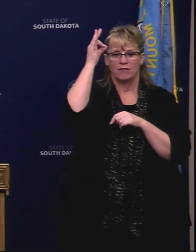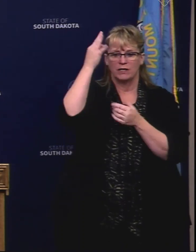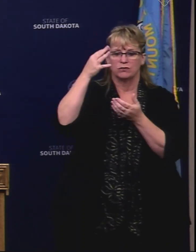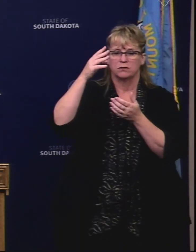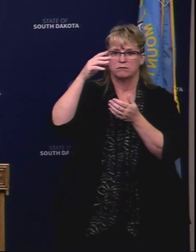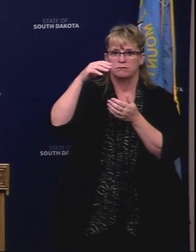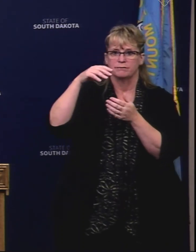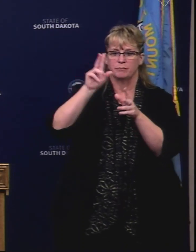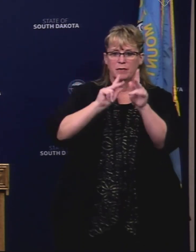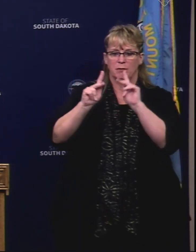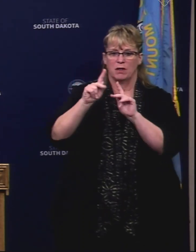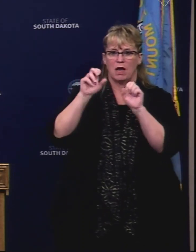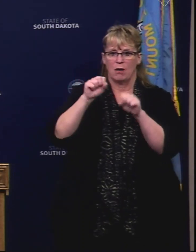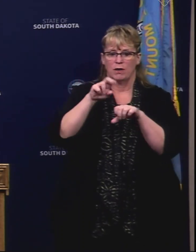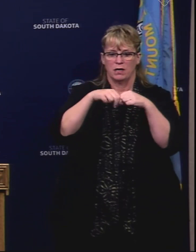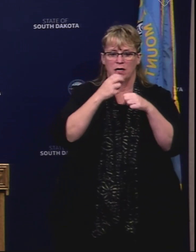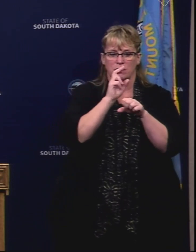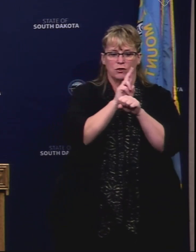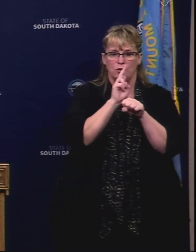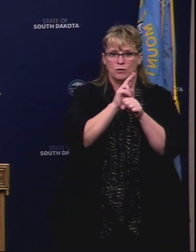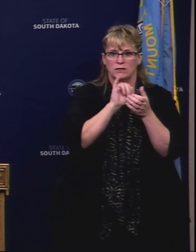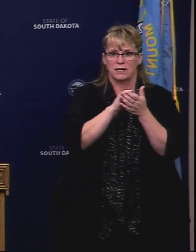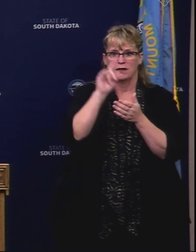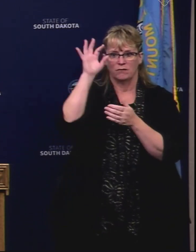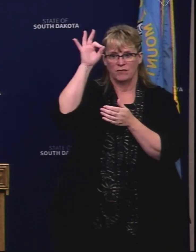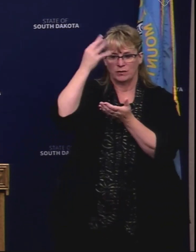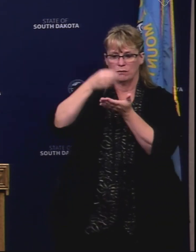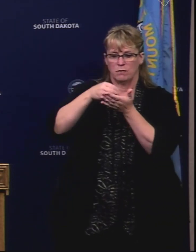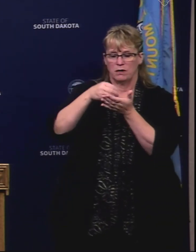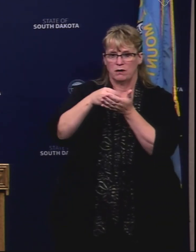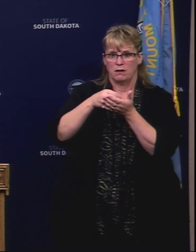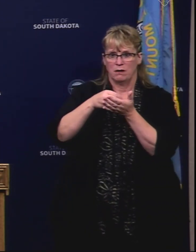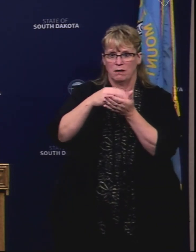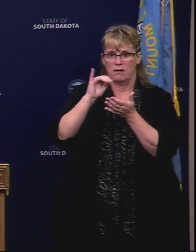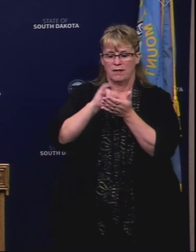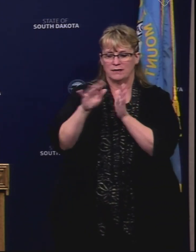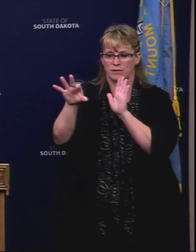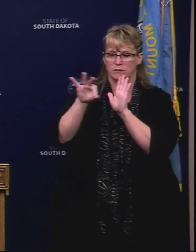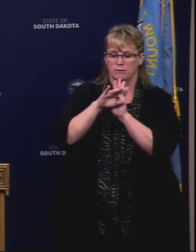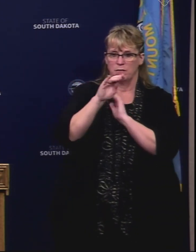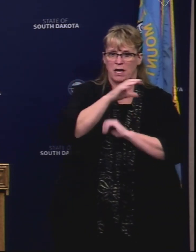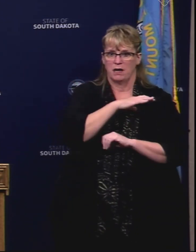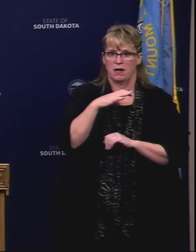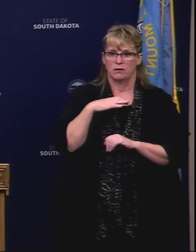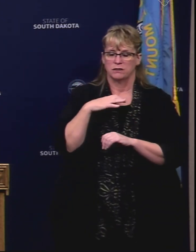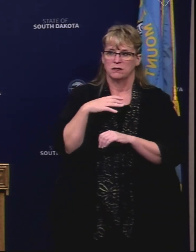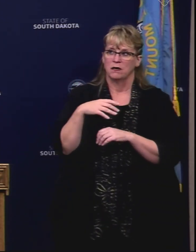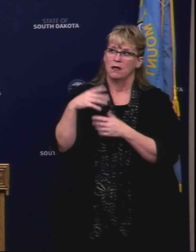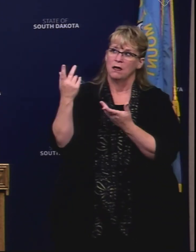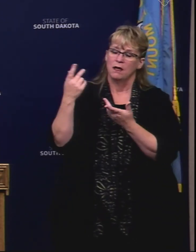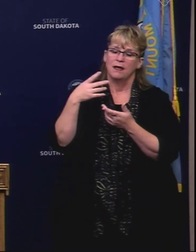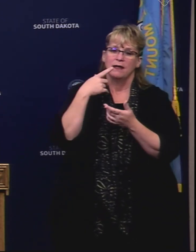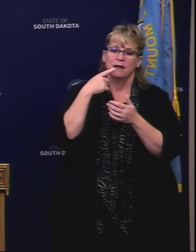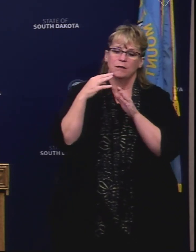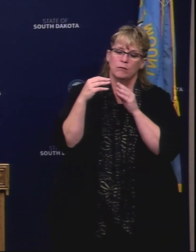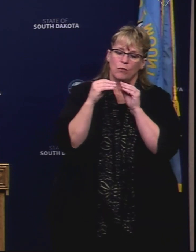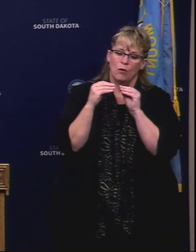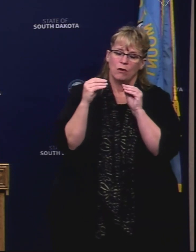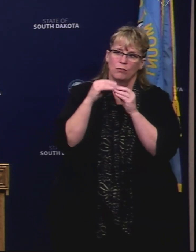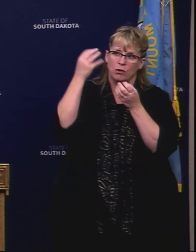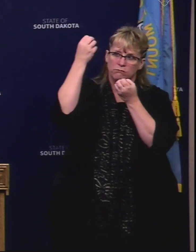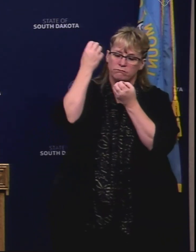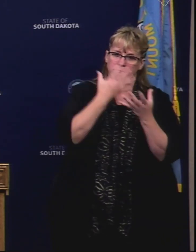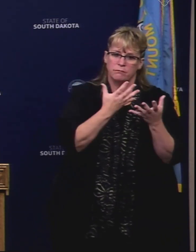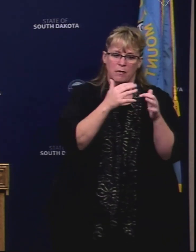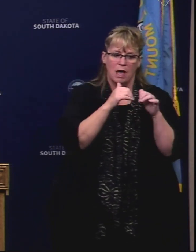government that tells us how we can utilize the dollars that have been appropriated by Congress. So as they give us more and more guidance on how those dollars